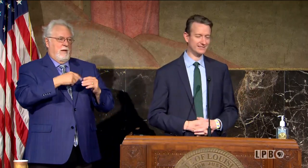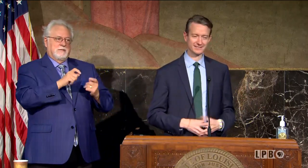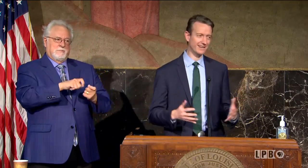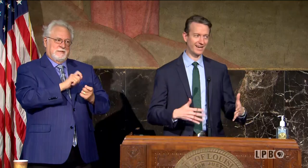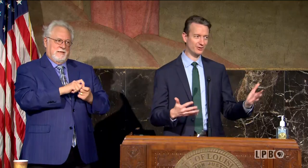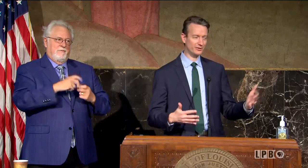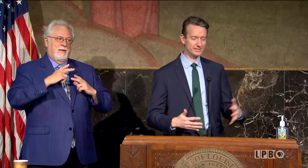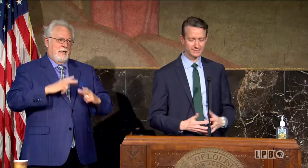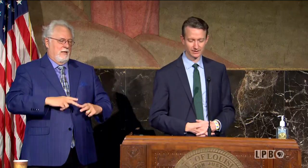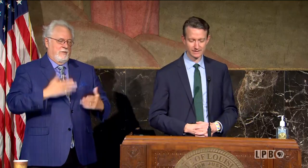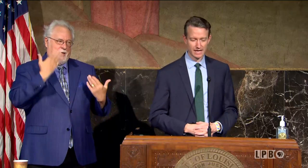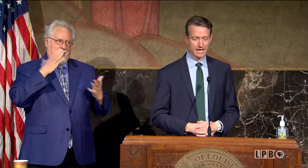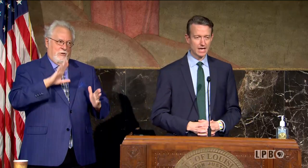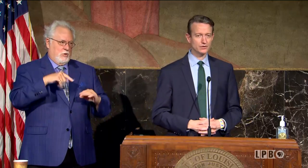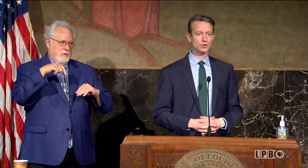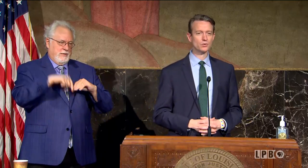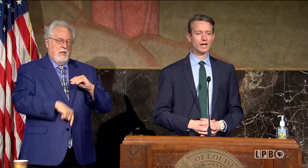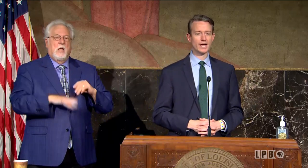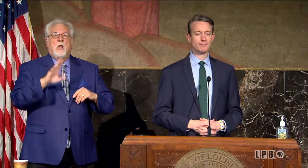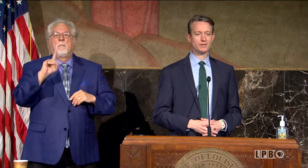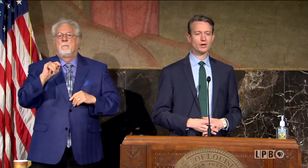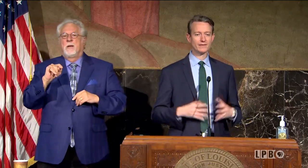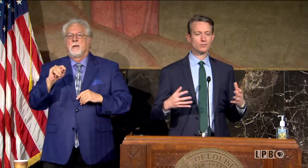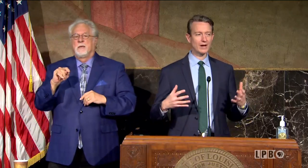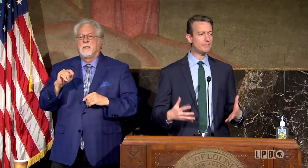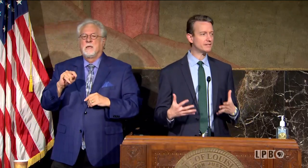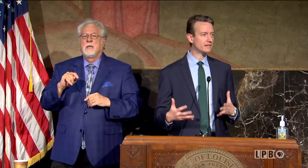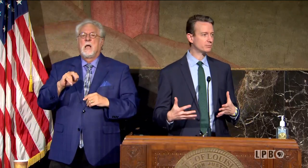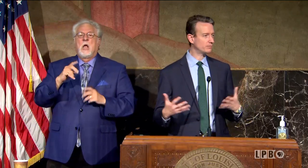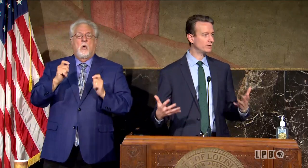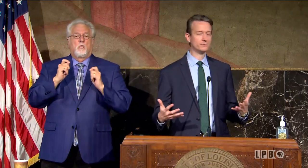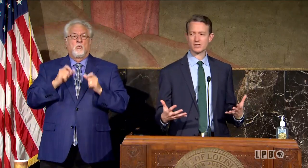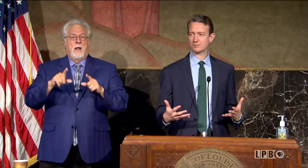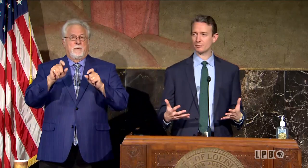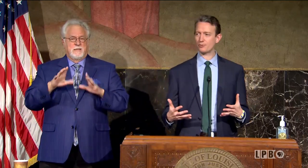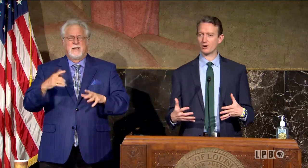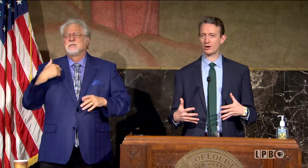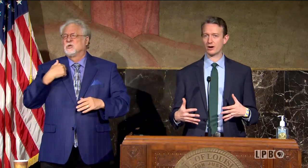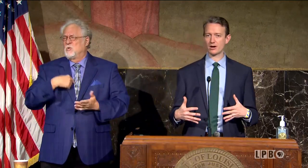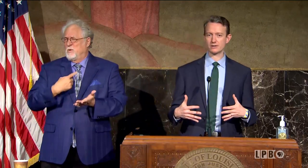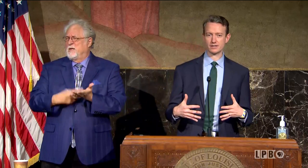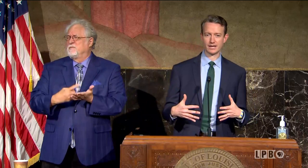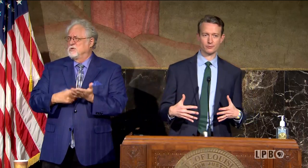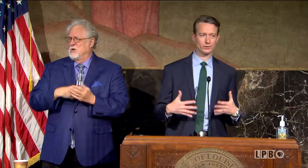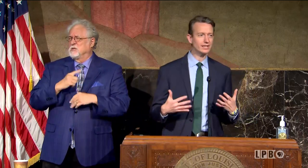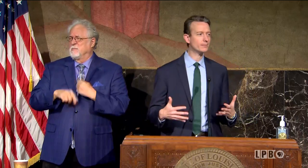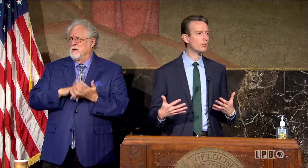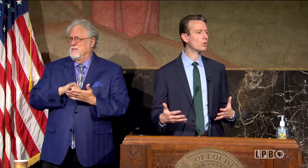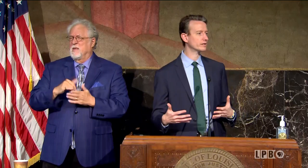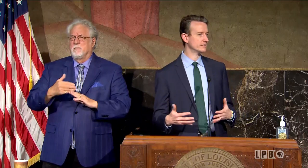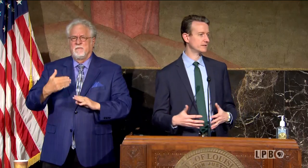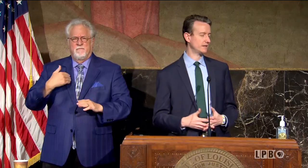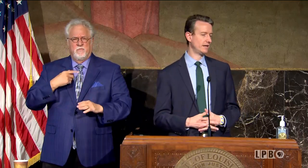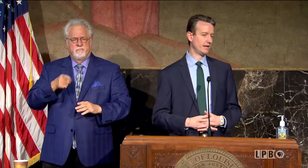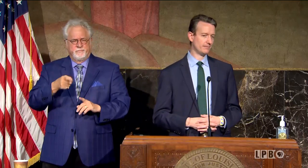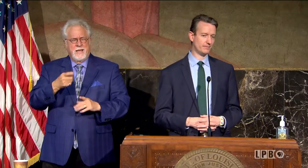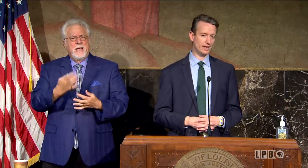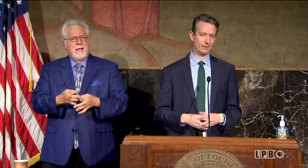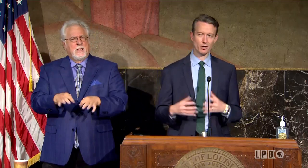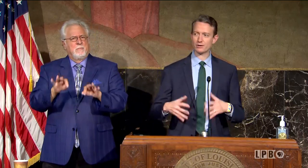health case because I don't know the details. So, I think rapid tests we've talked about before are a really